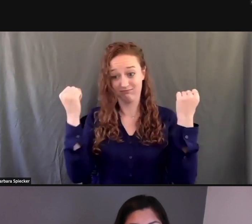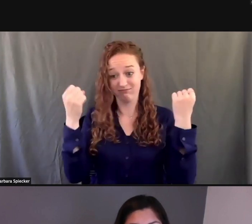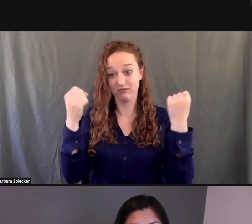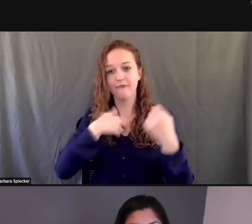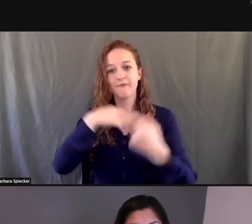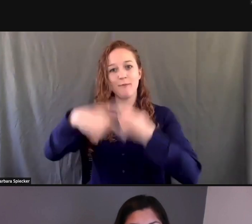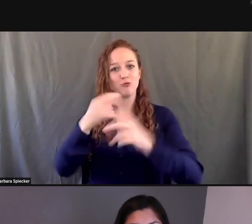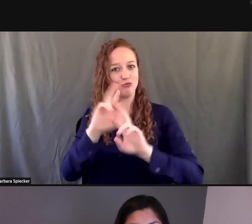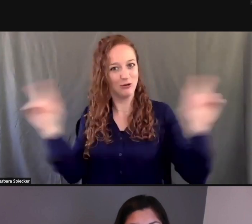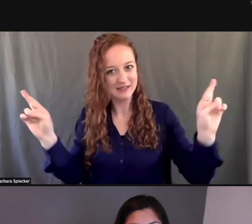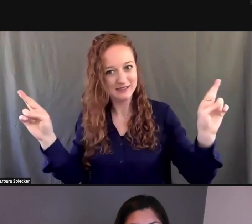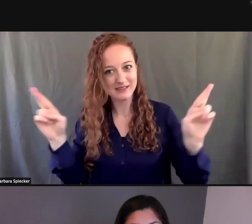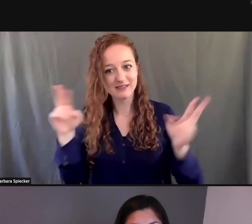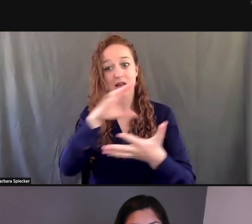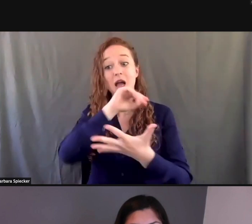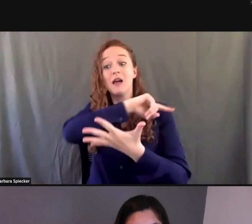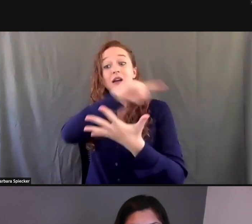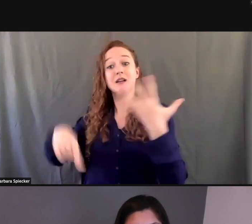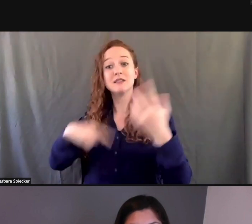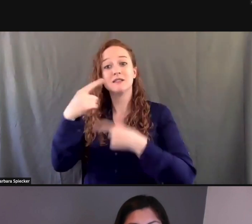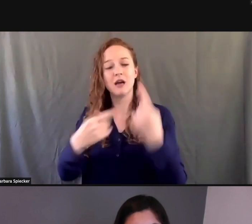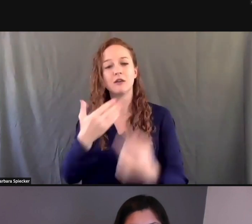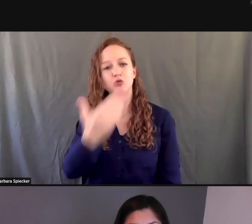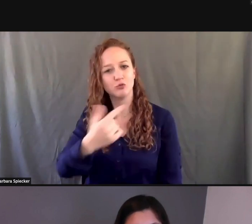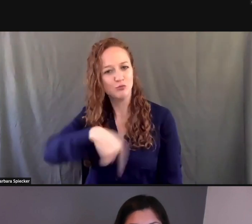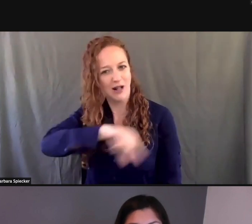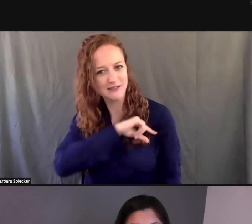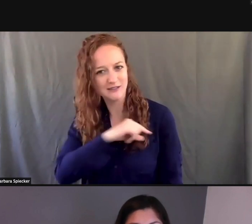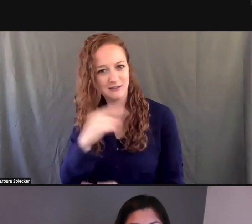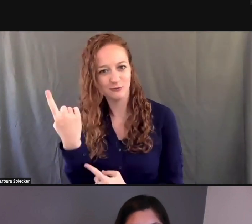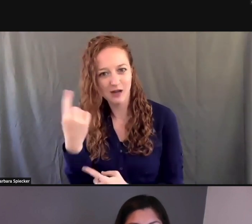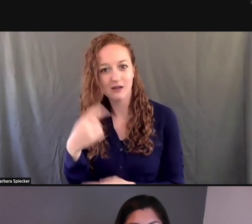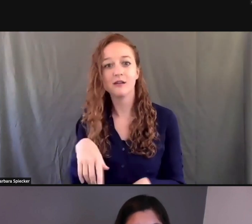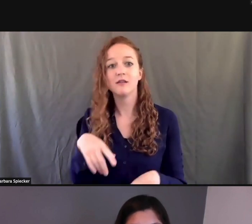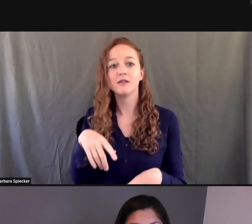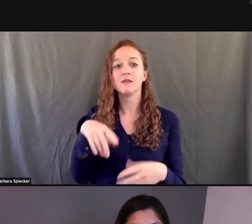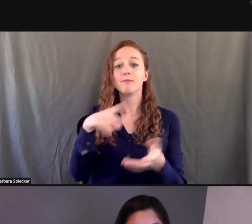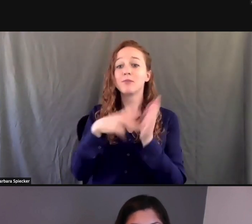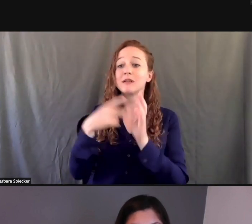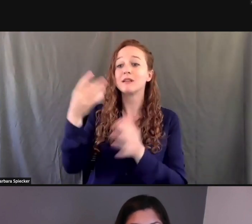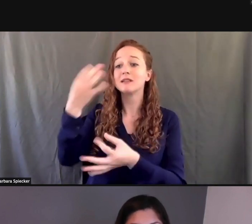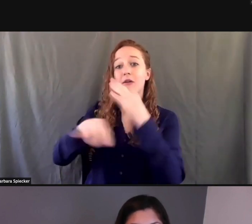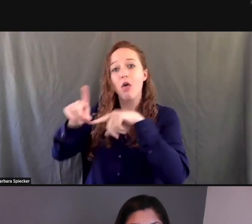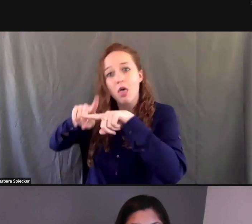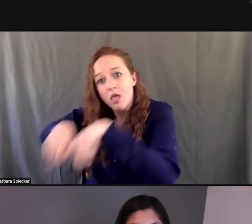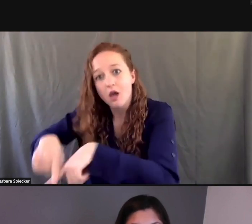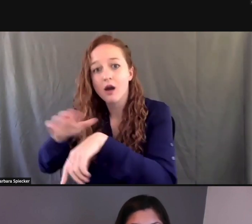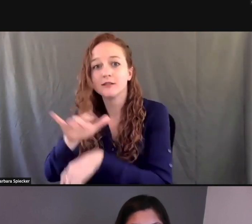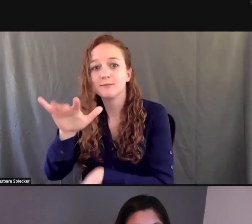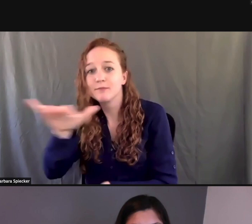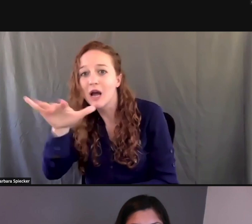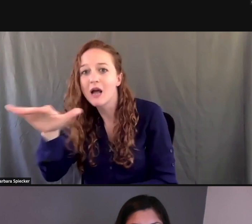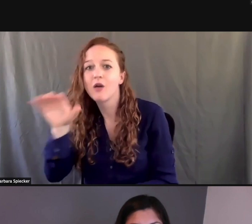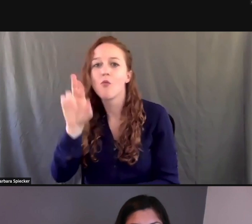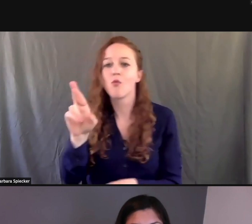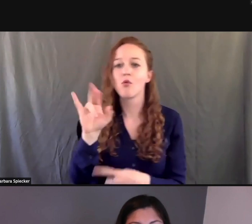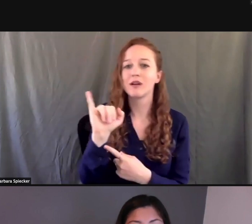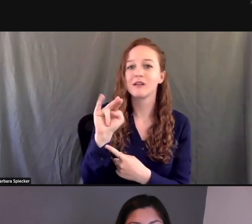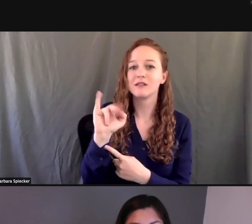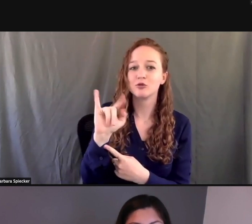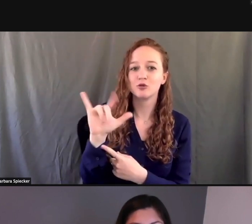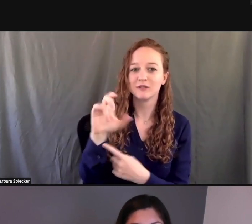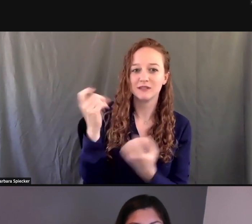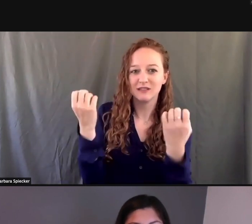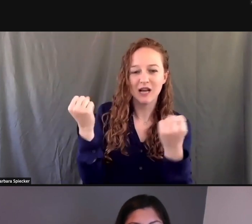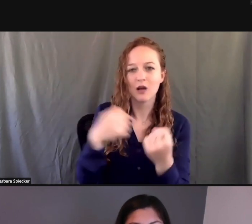good scientist must communicate three things, I believe. Vocabulary. We should have meaningful signs.